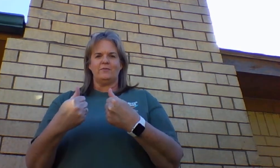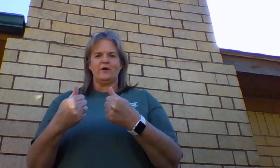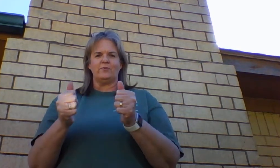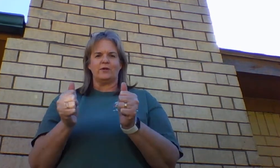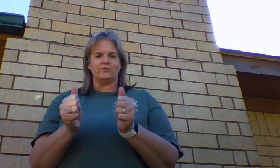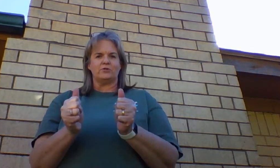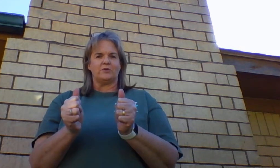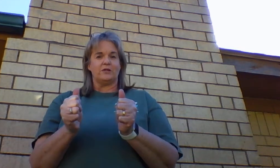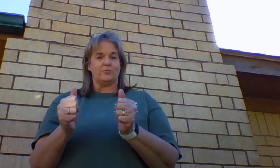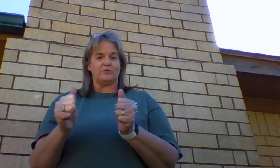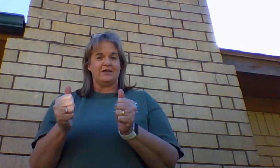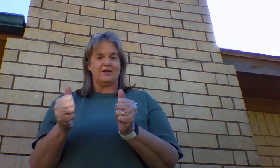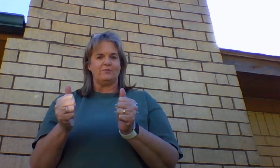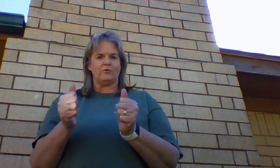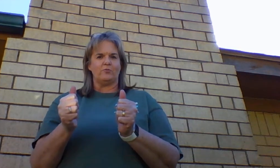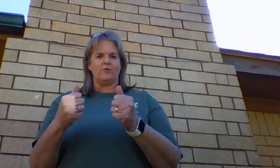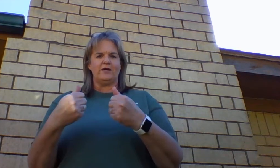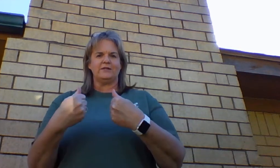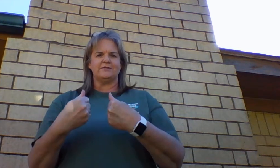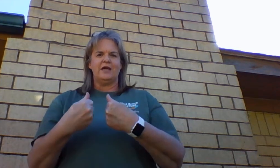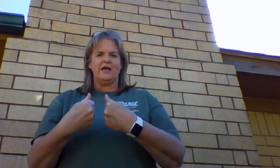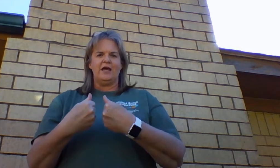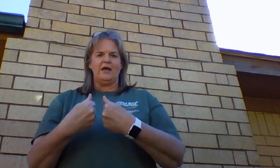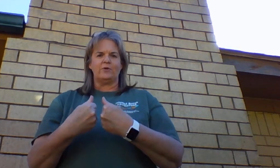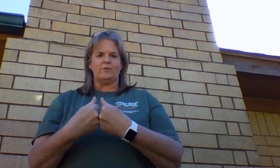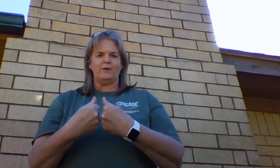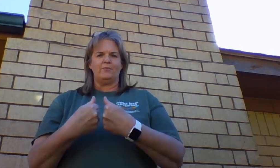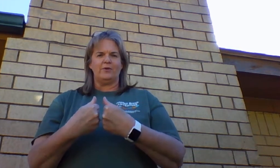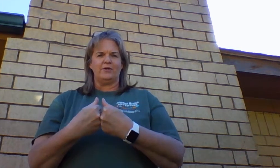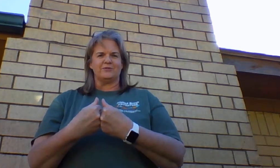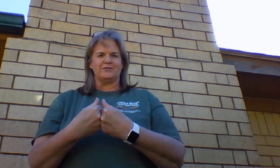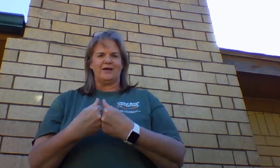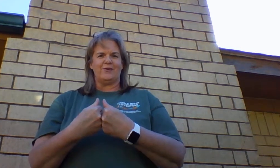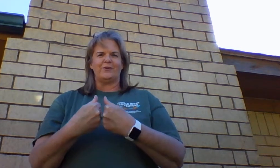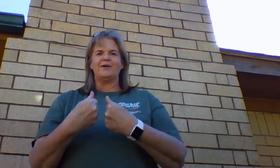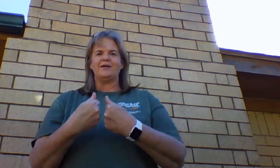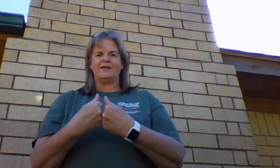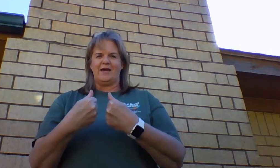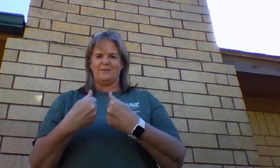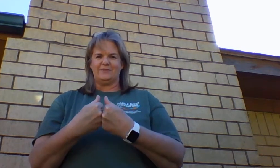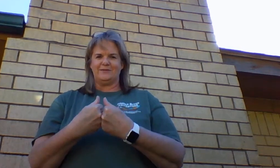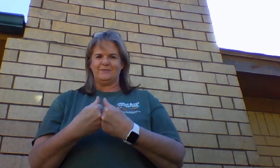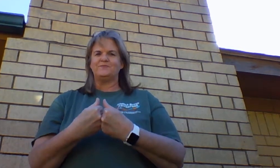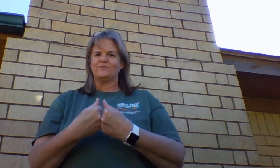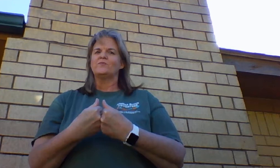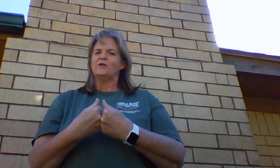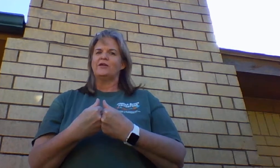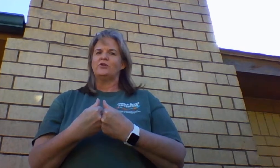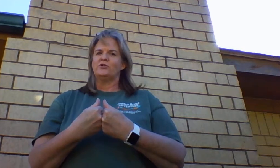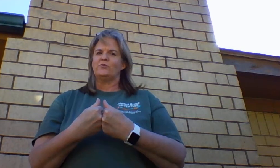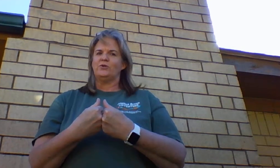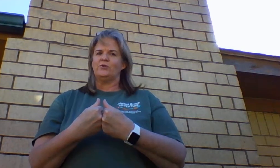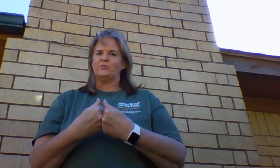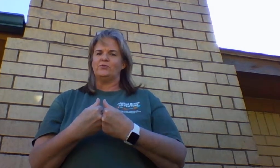up like we're doing the number 10, but with both hands, and we're going to bump our knuckles together. Games. Like you do when you do